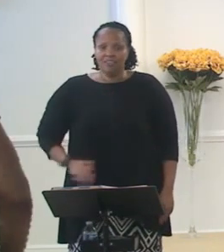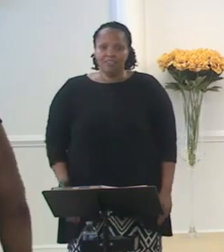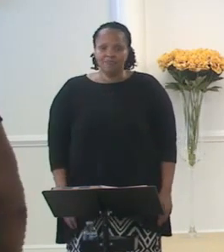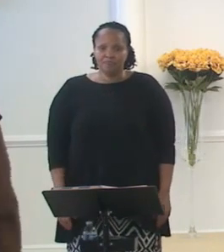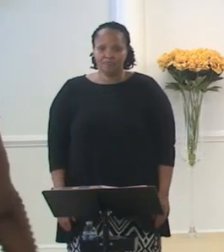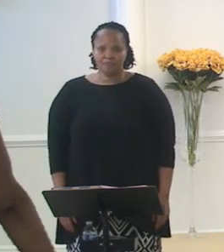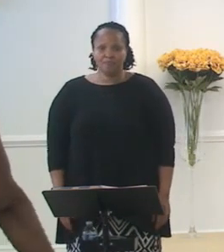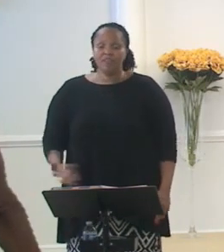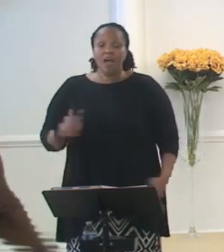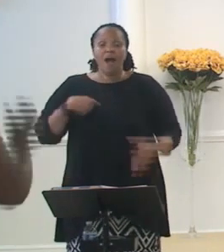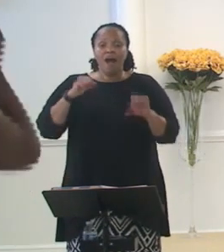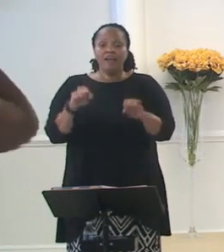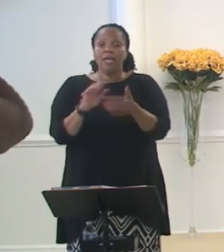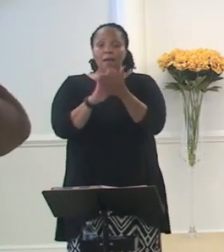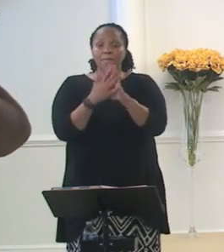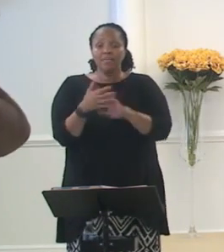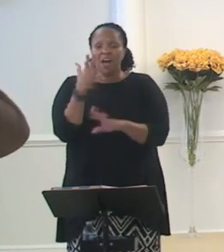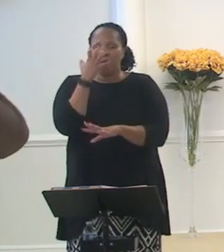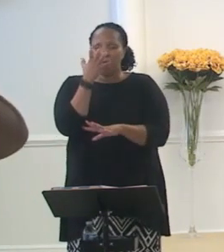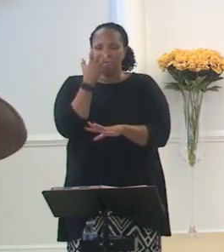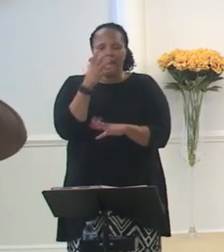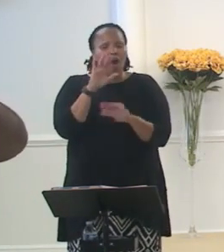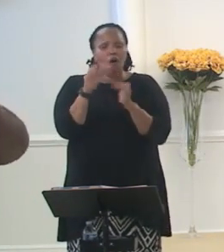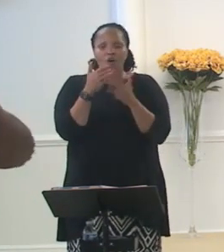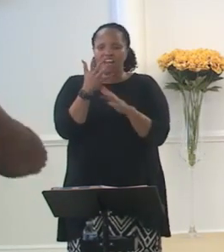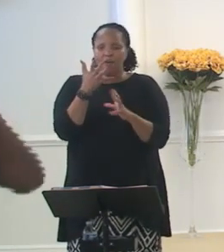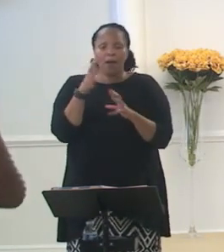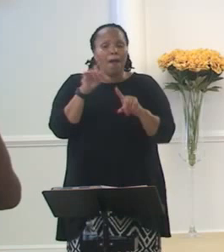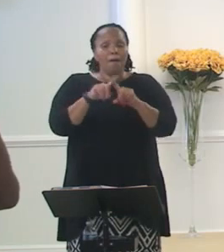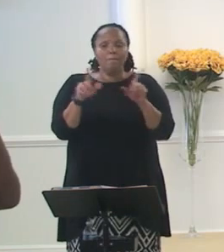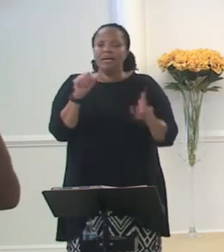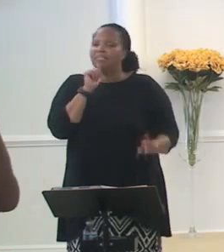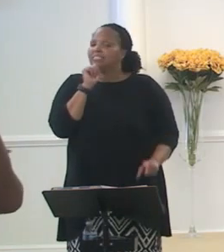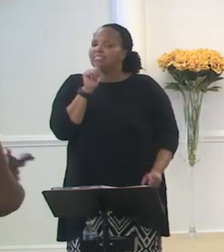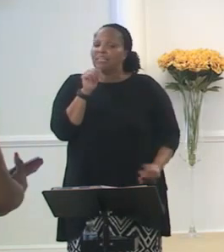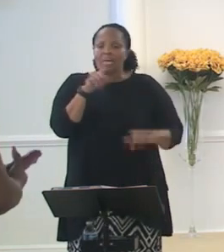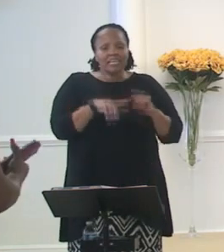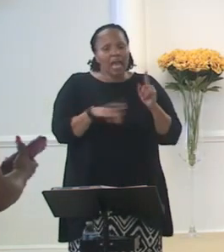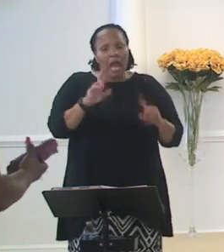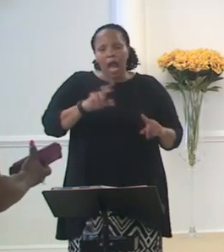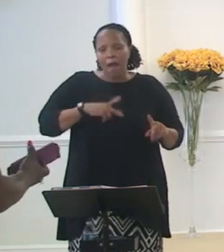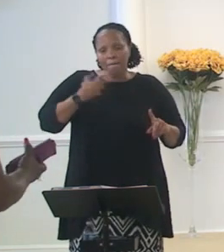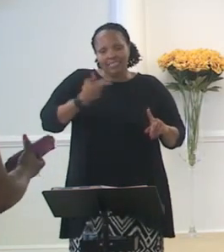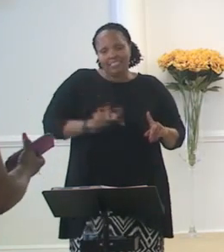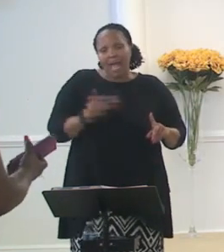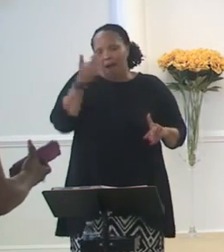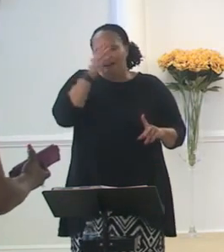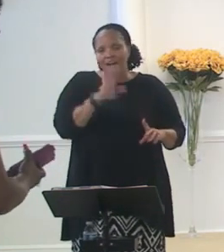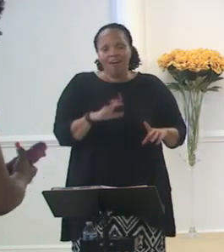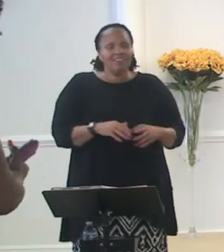And I can get mad all I want about what he's doing in my life, but I won't upset him.